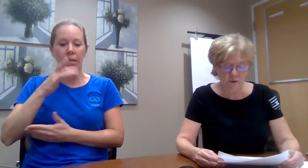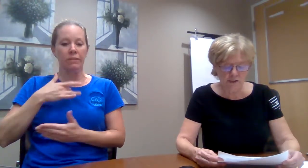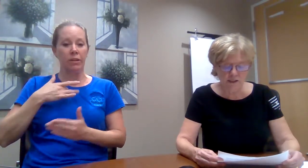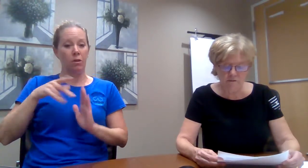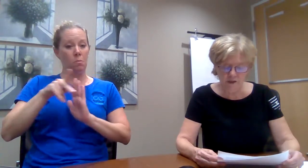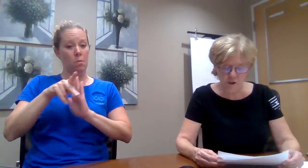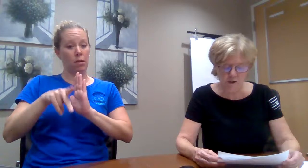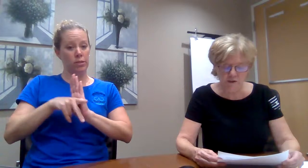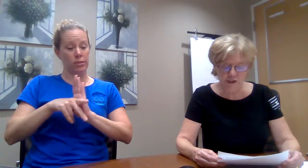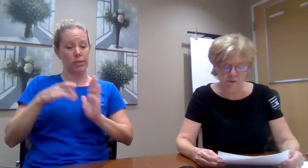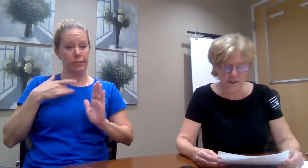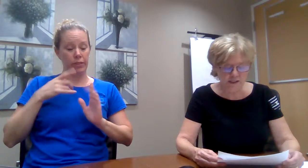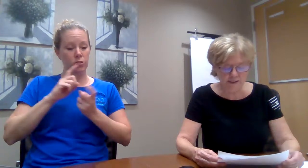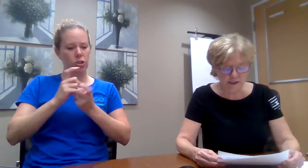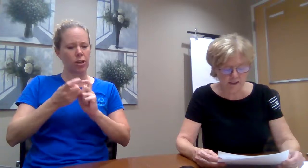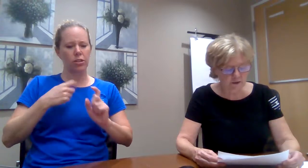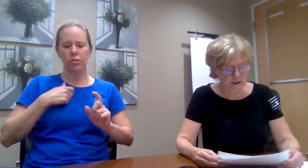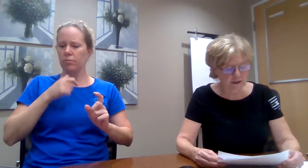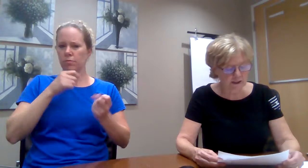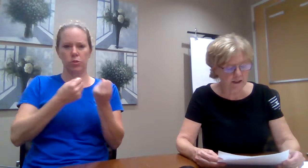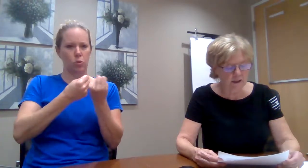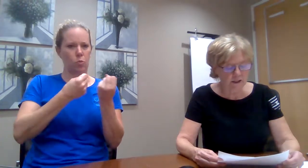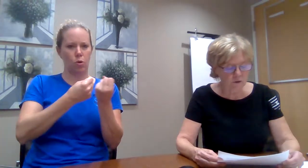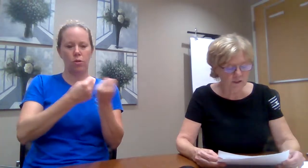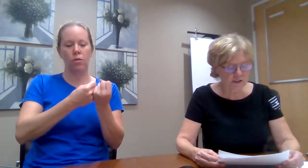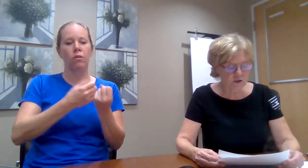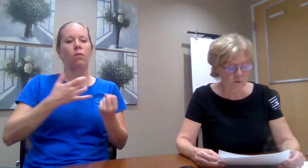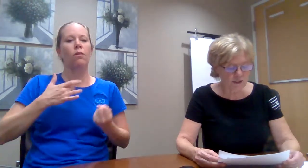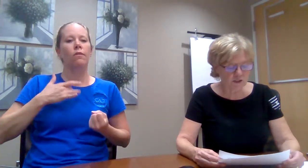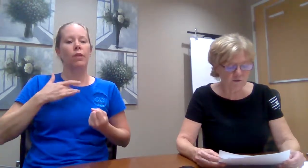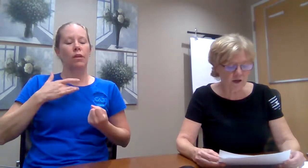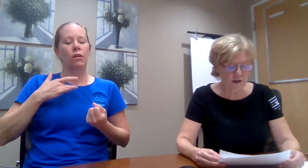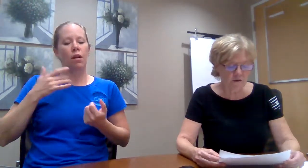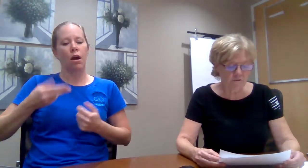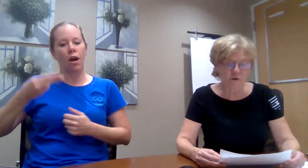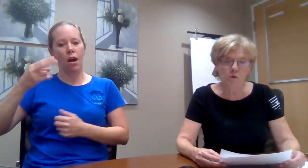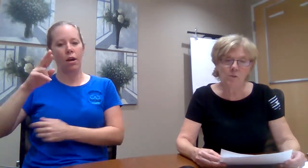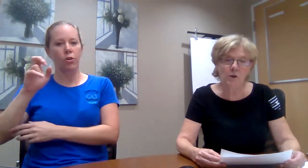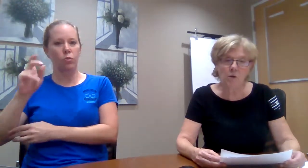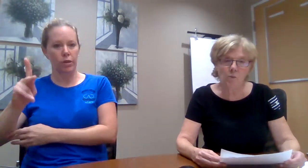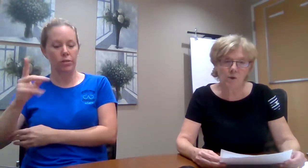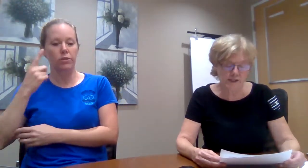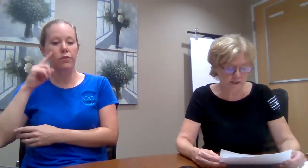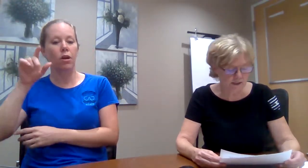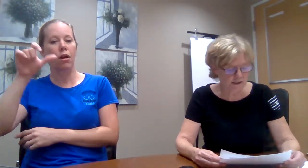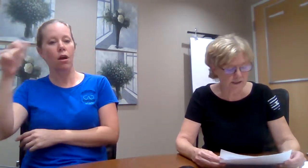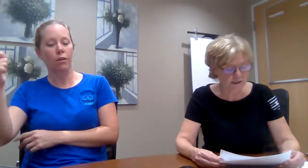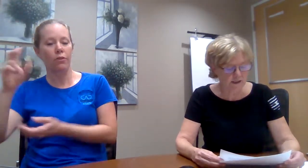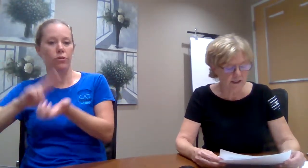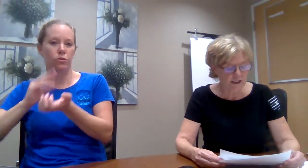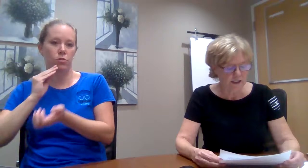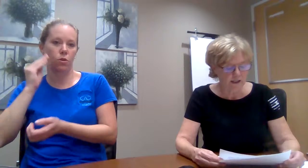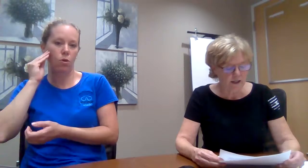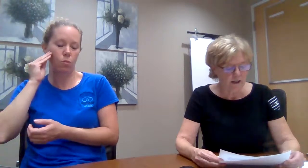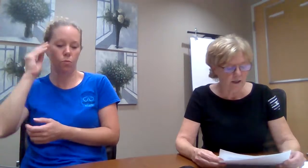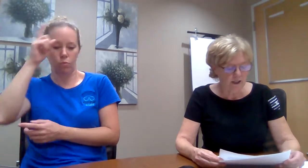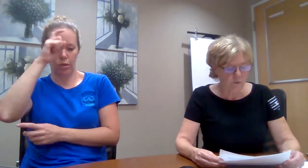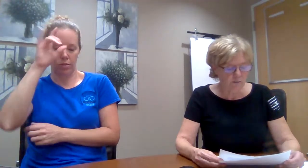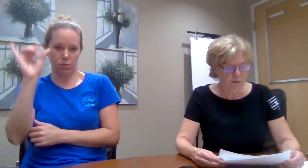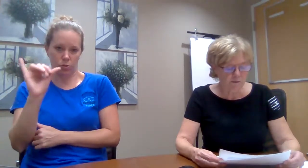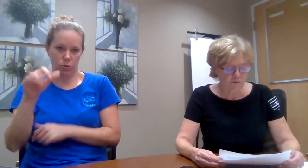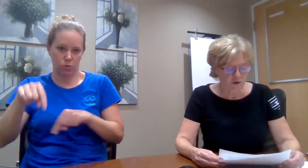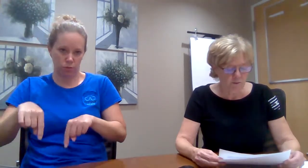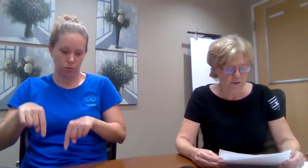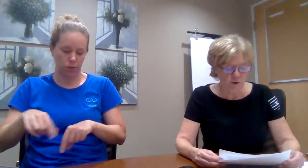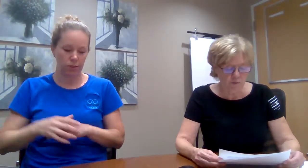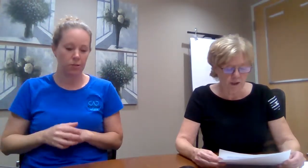only puts individuals at risk significantly, increases risk for other vulnerable home residents. It